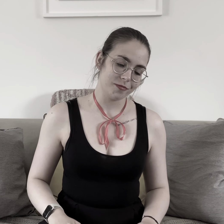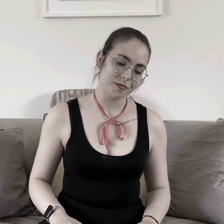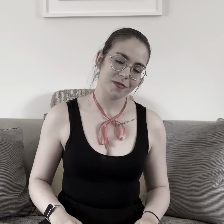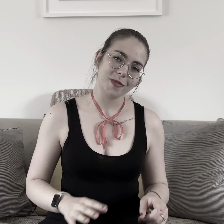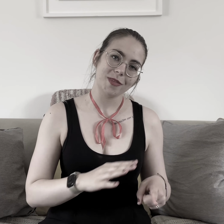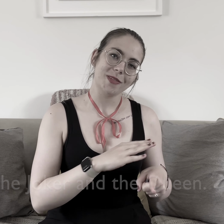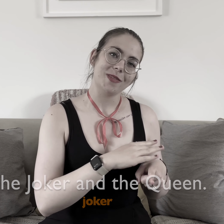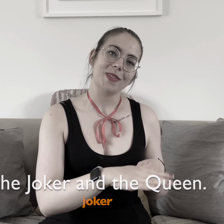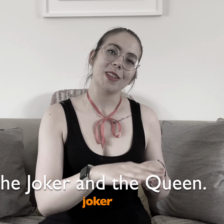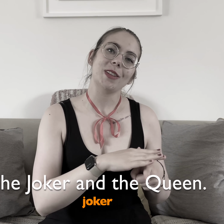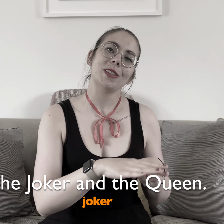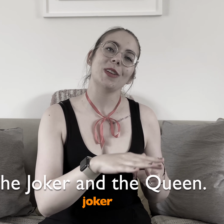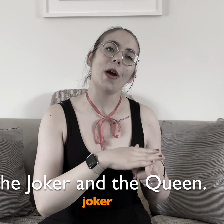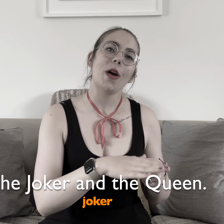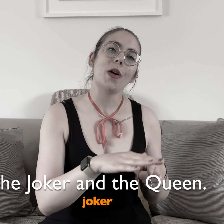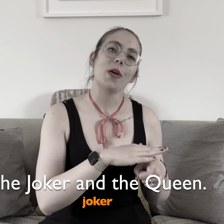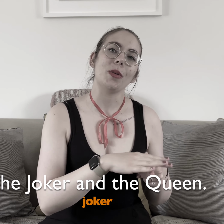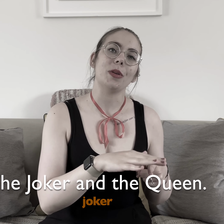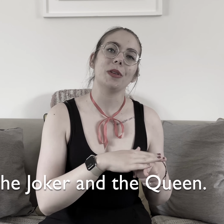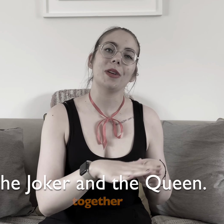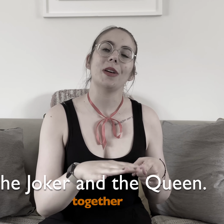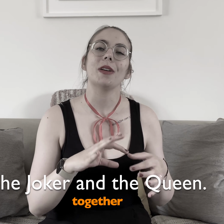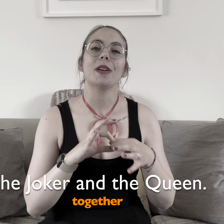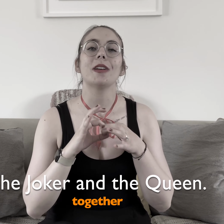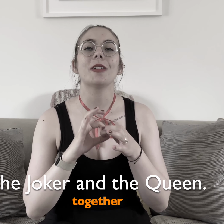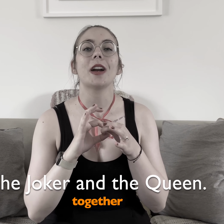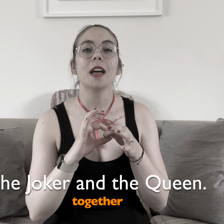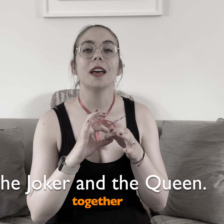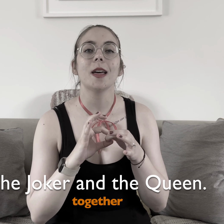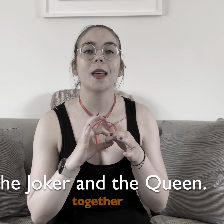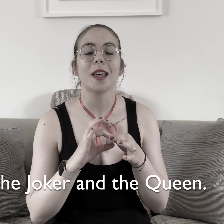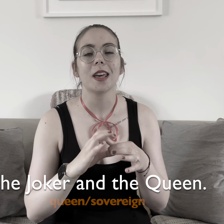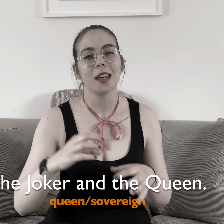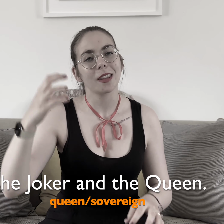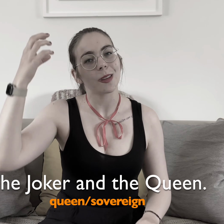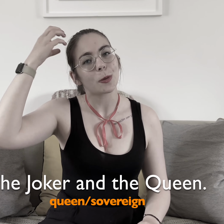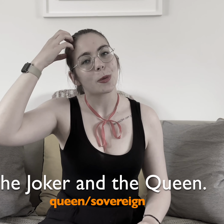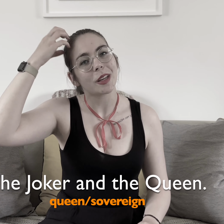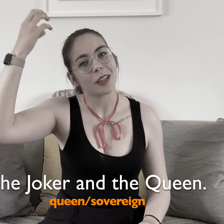The joker and the queen